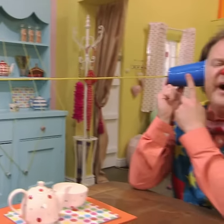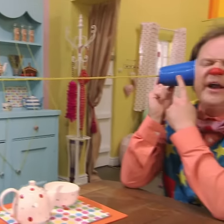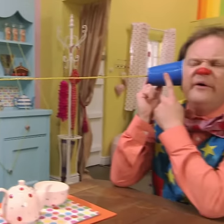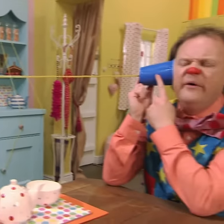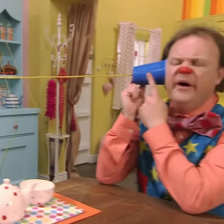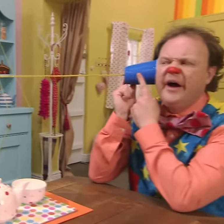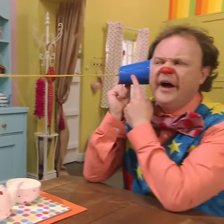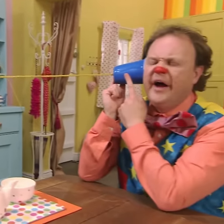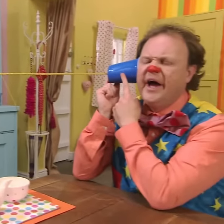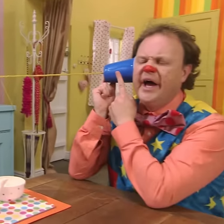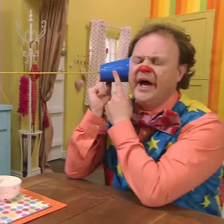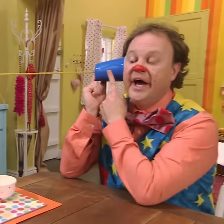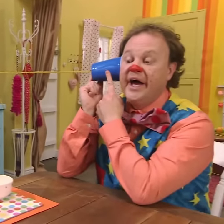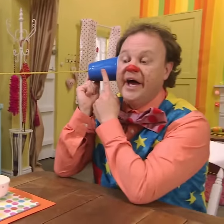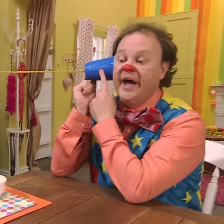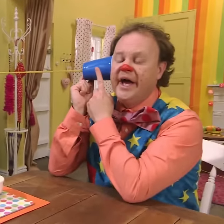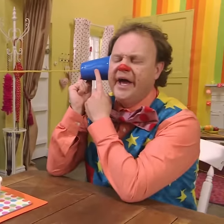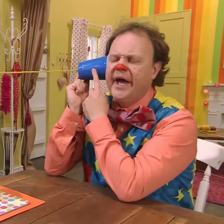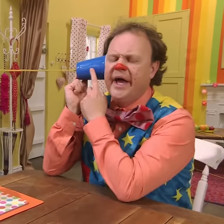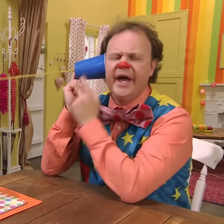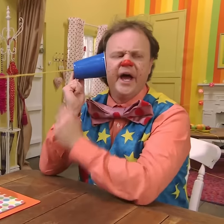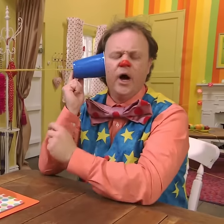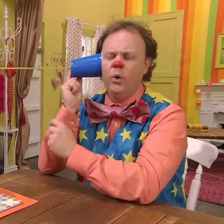Hello? Hello, Mr. Tumble.